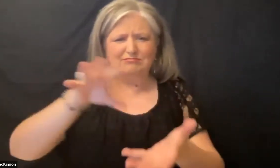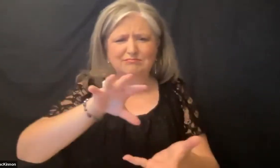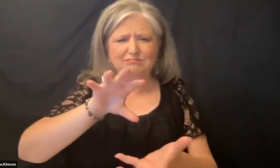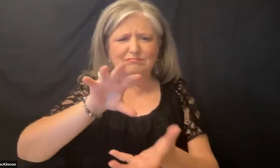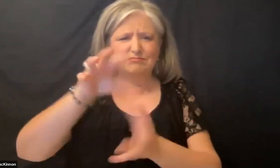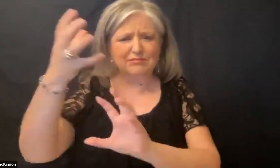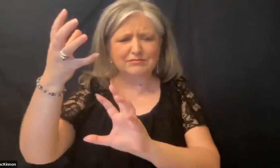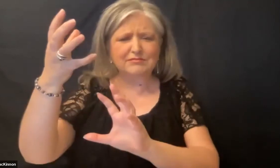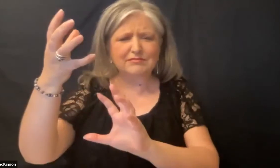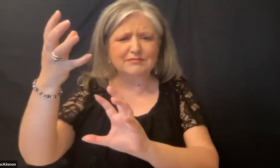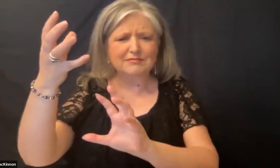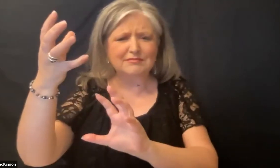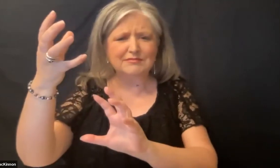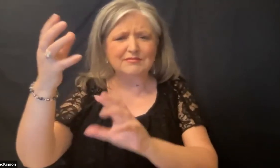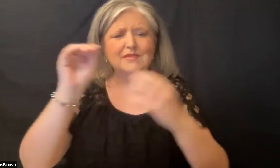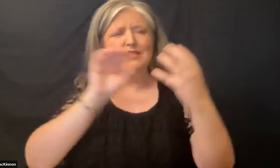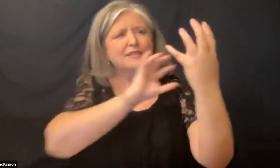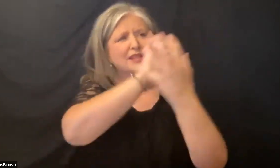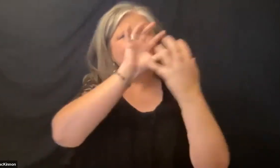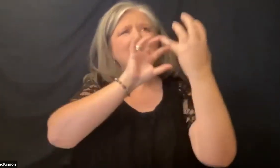I have lived an undirected life.